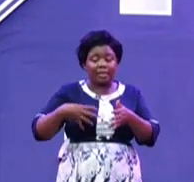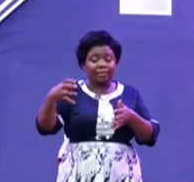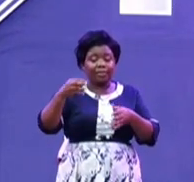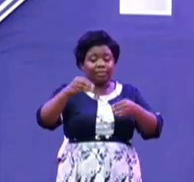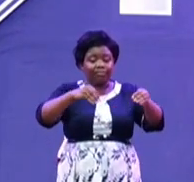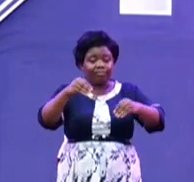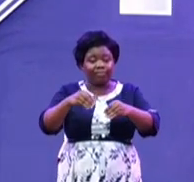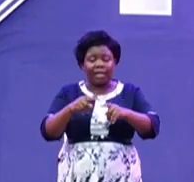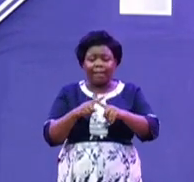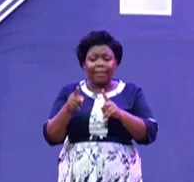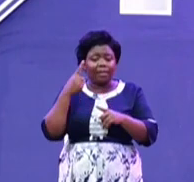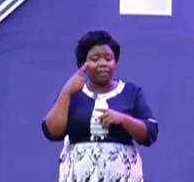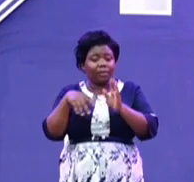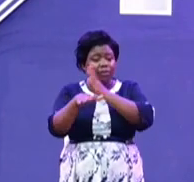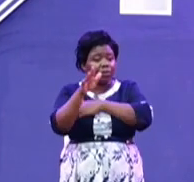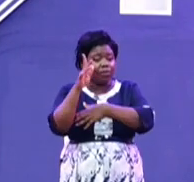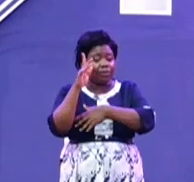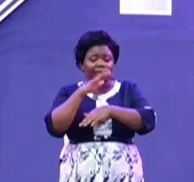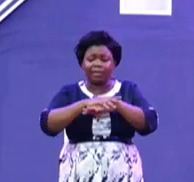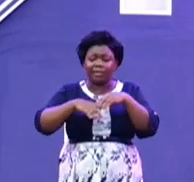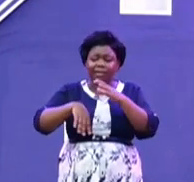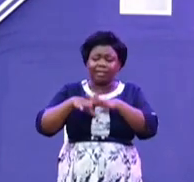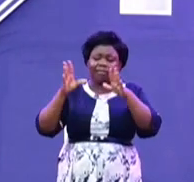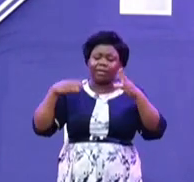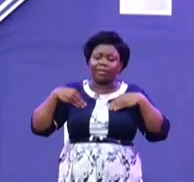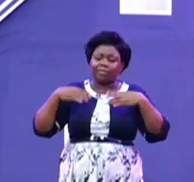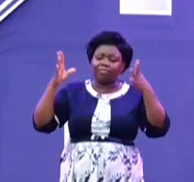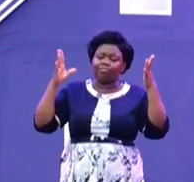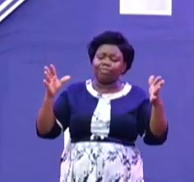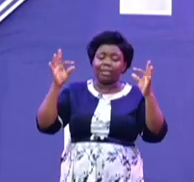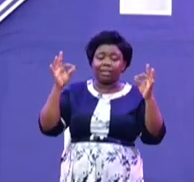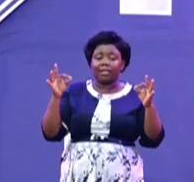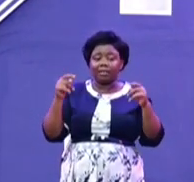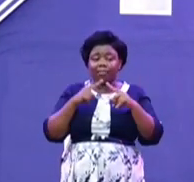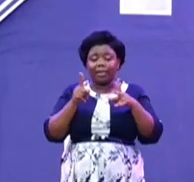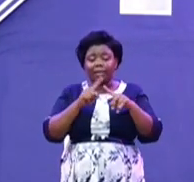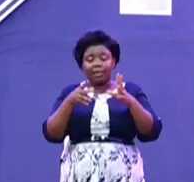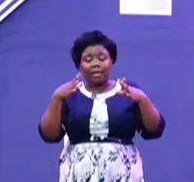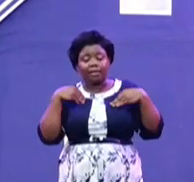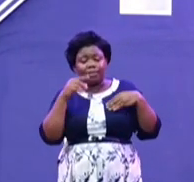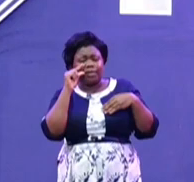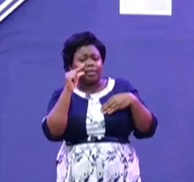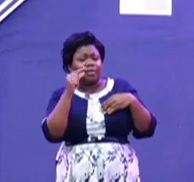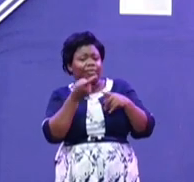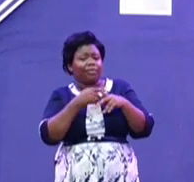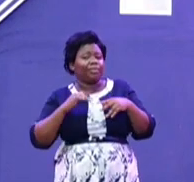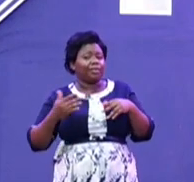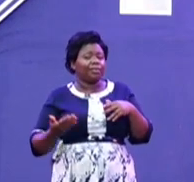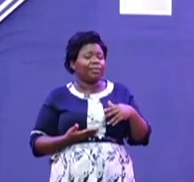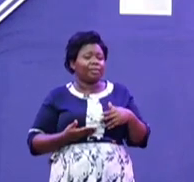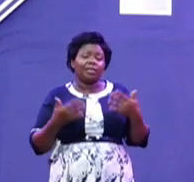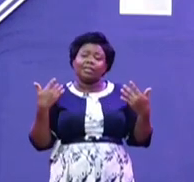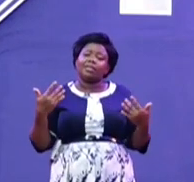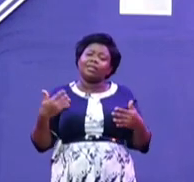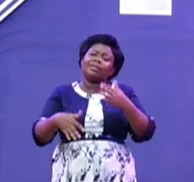abaawaayo naye Mukama teyasiima kiri ekyali ekingi kati Mukama kiki kyasiima kubanga